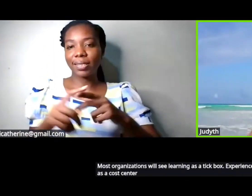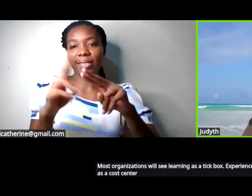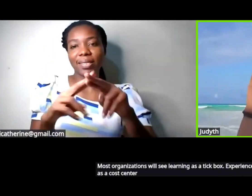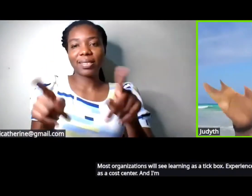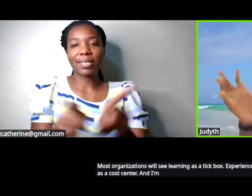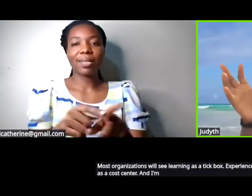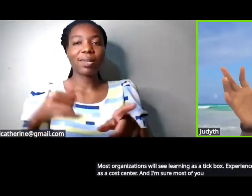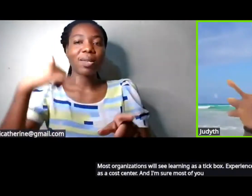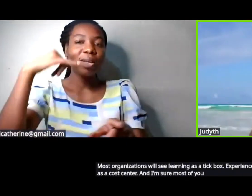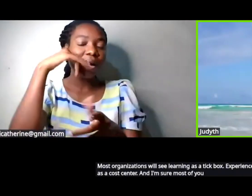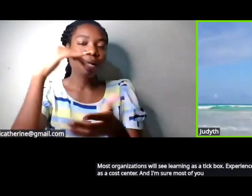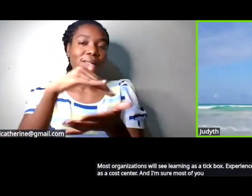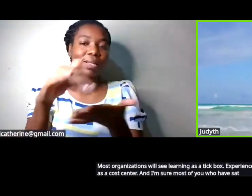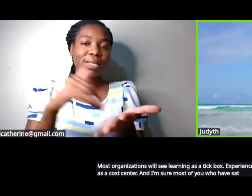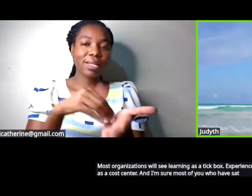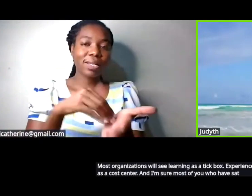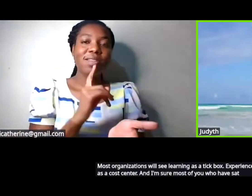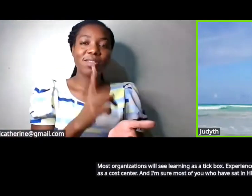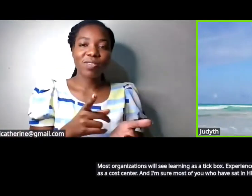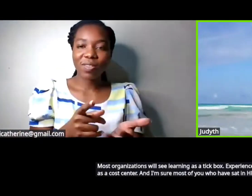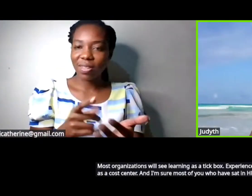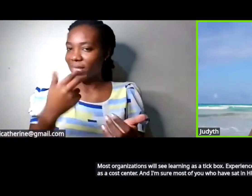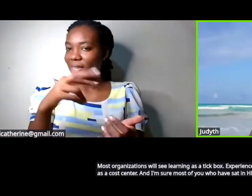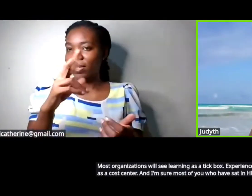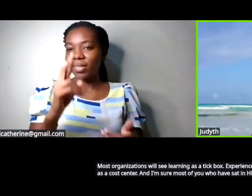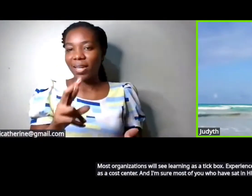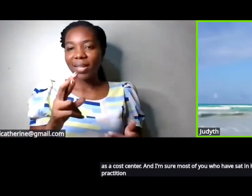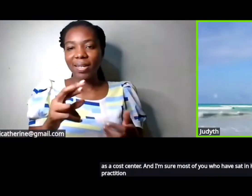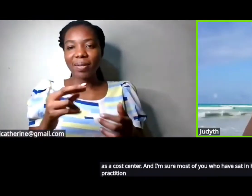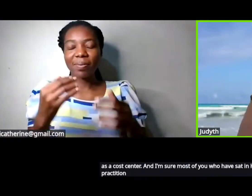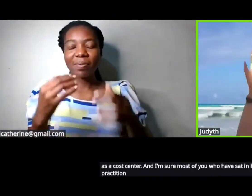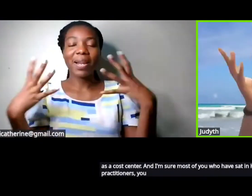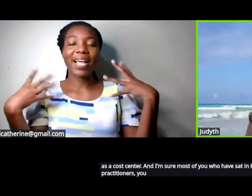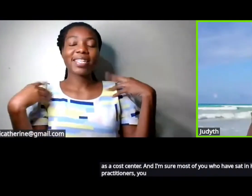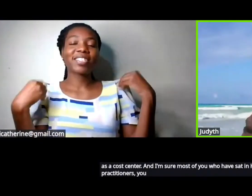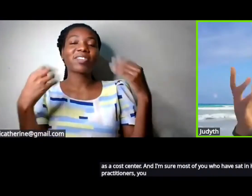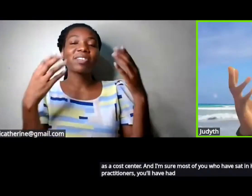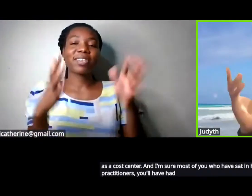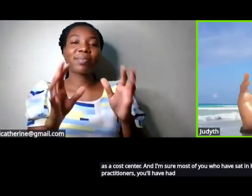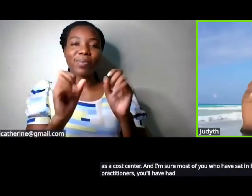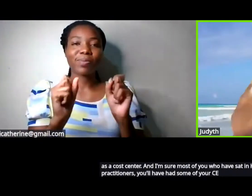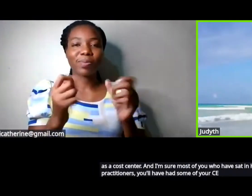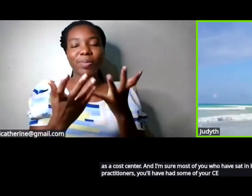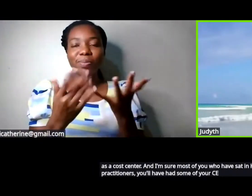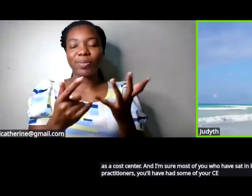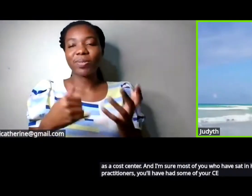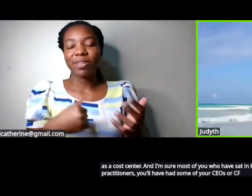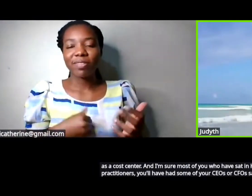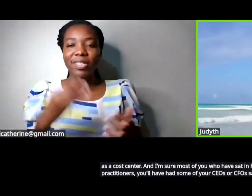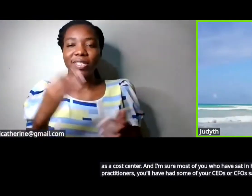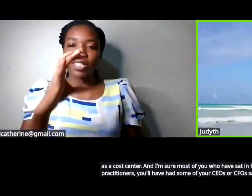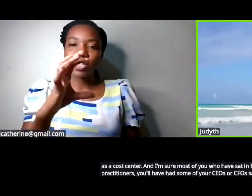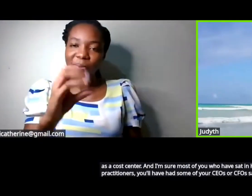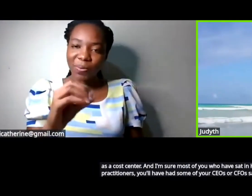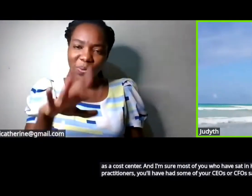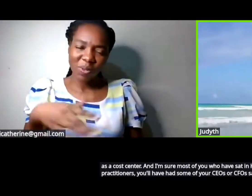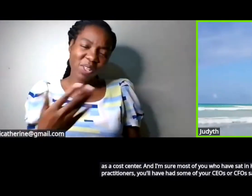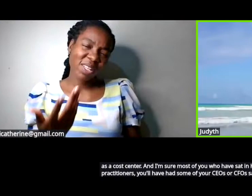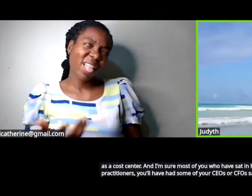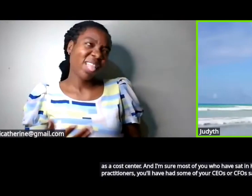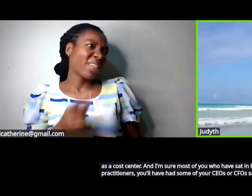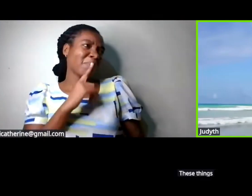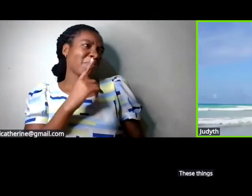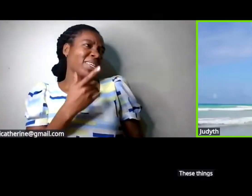you who have sat in HR or who are HR practitioners, you'll have had some of your CEOs or CFOs saying, these things of